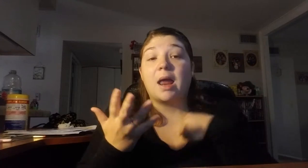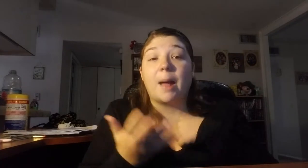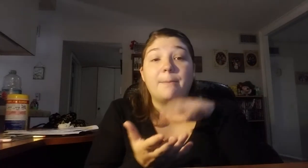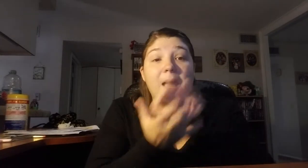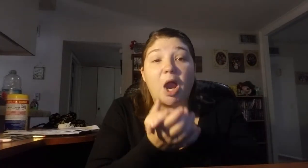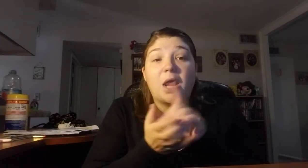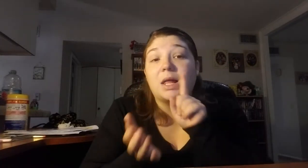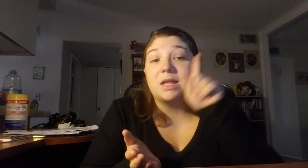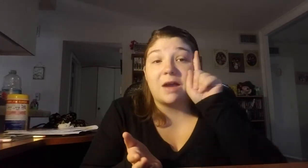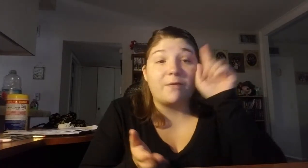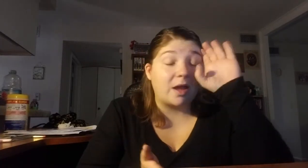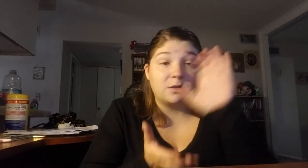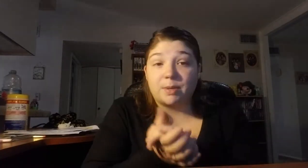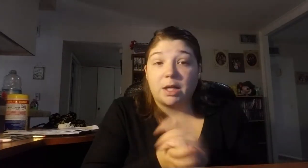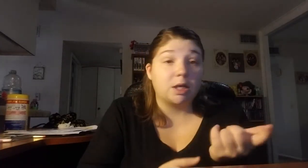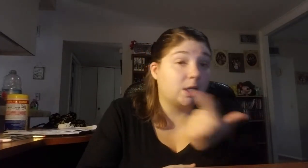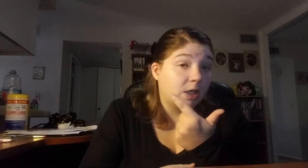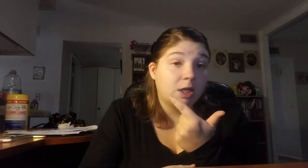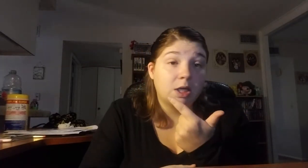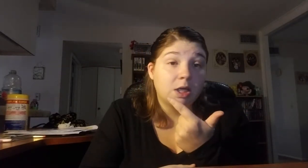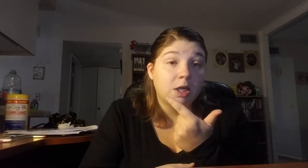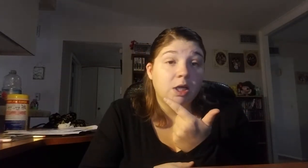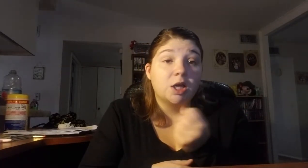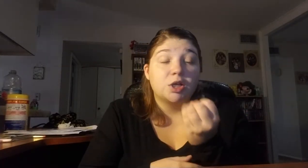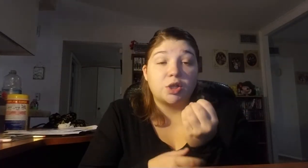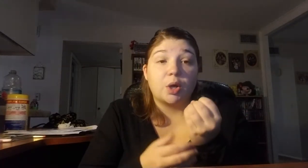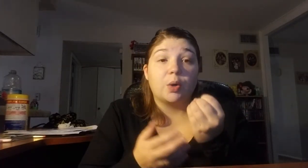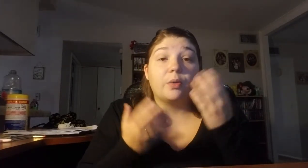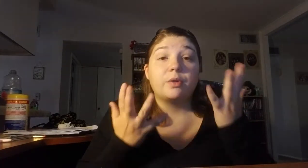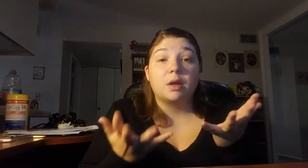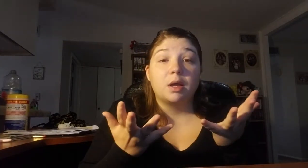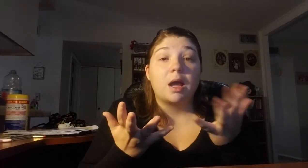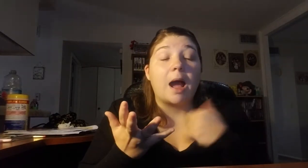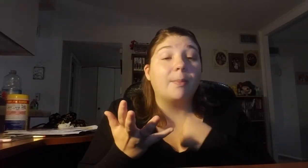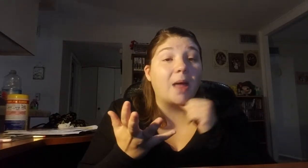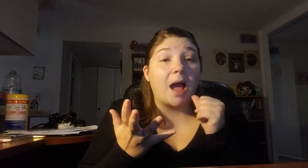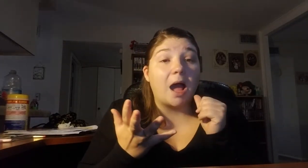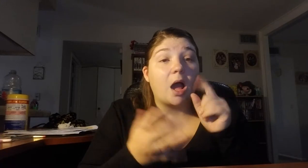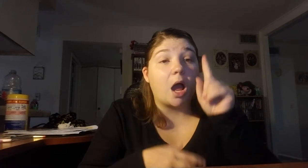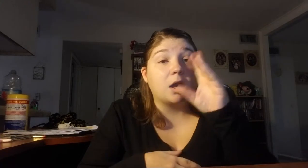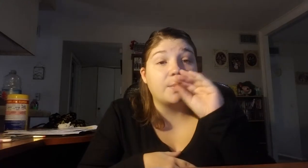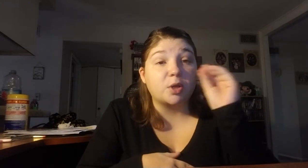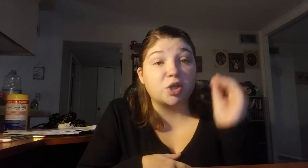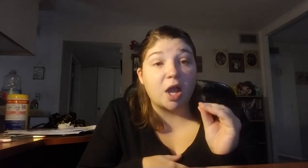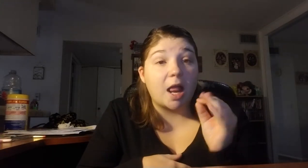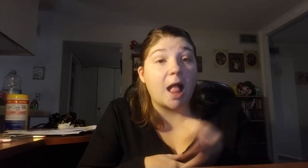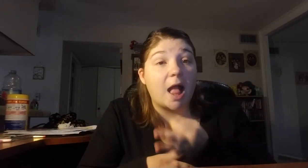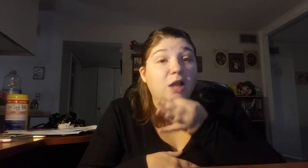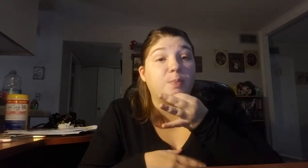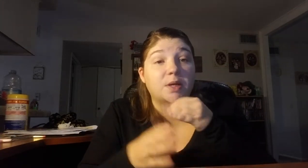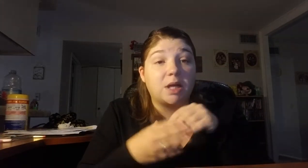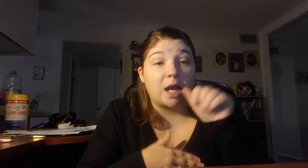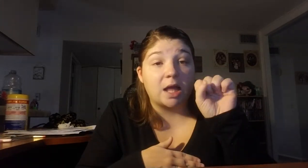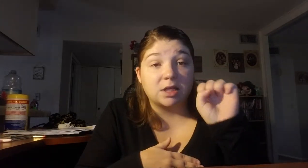I'm married to a deaf husband. So I'm not 100% expert in